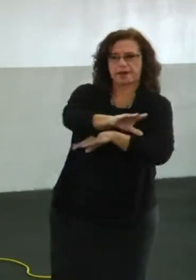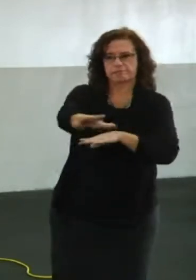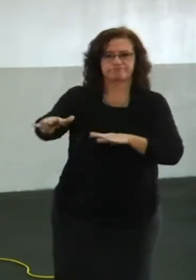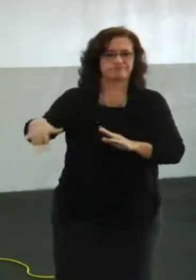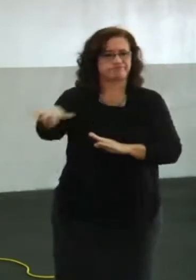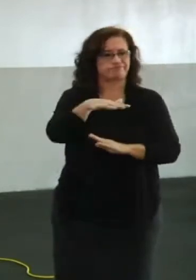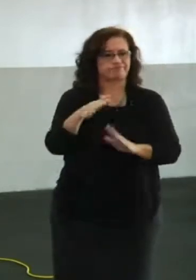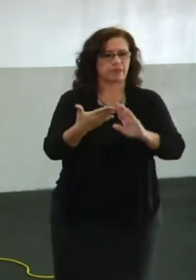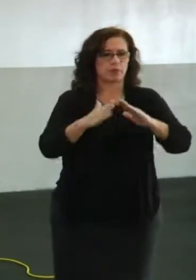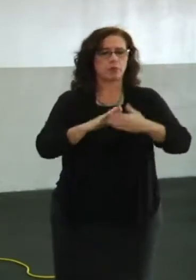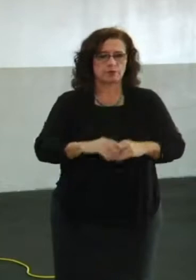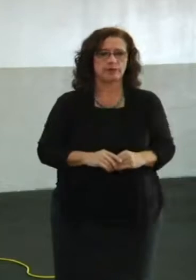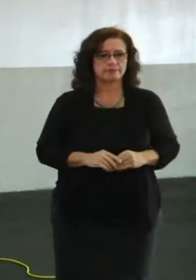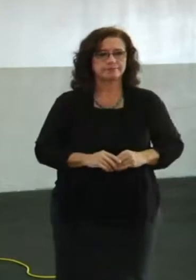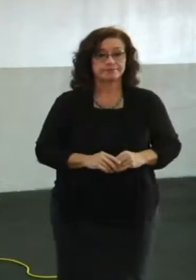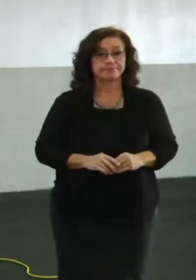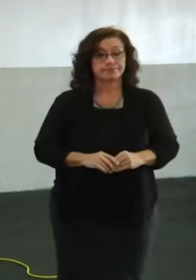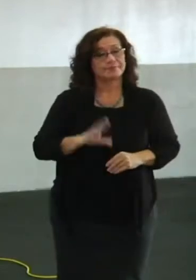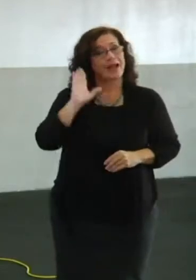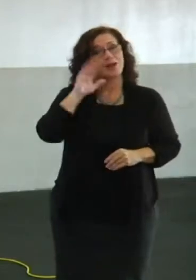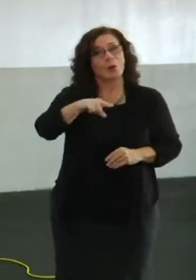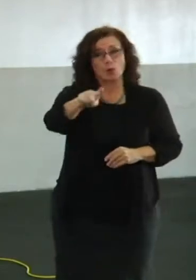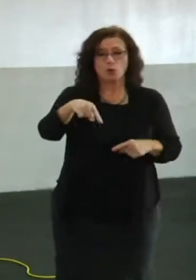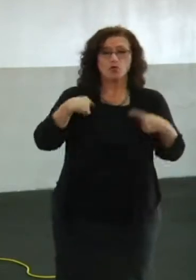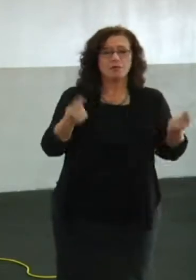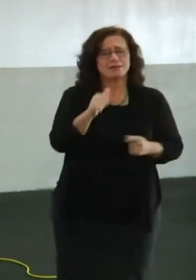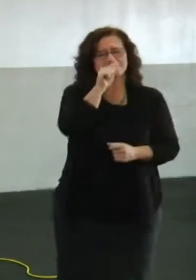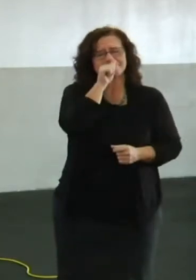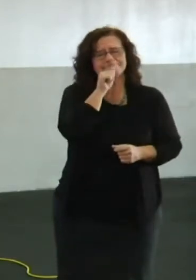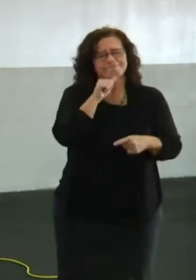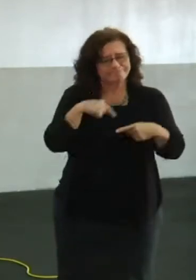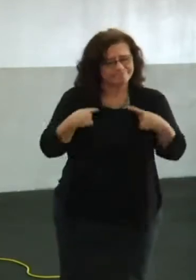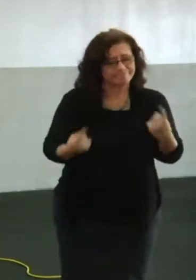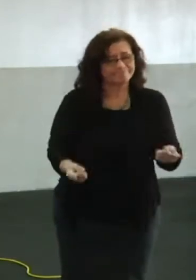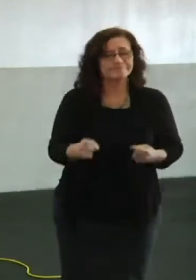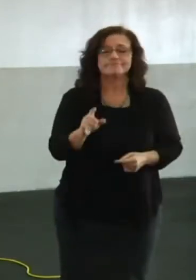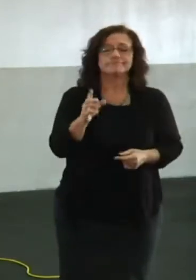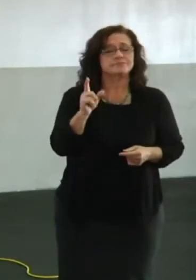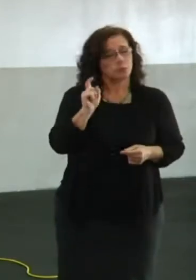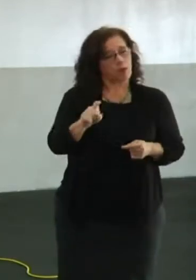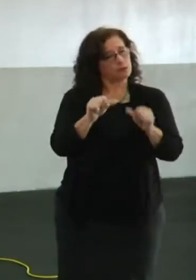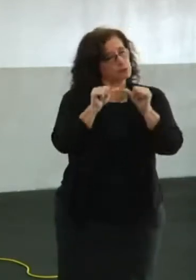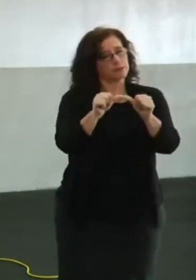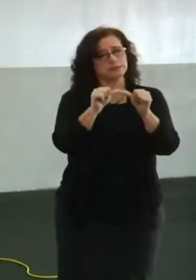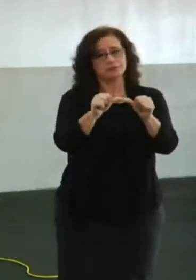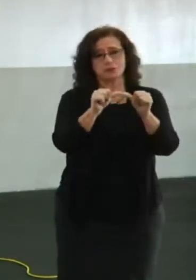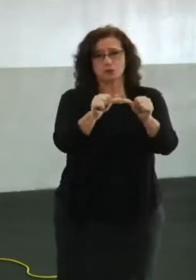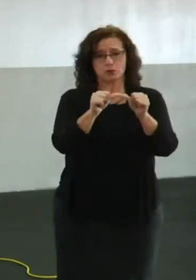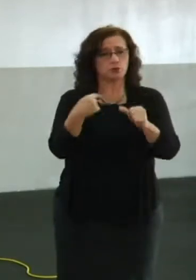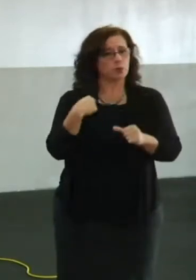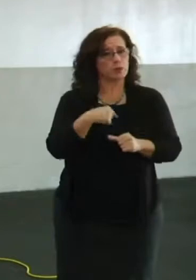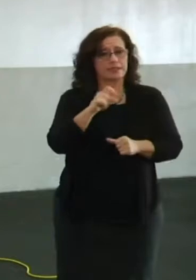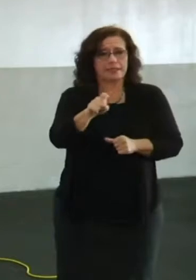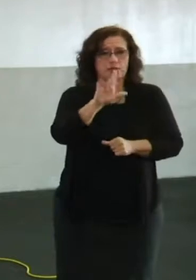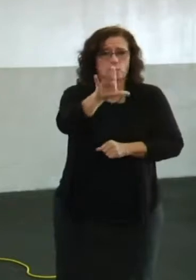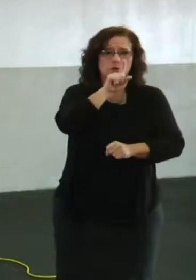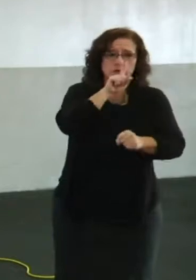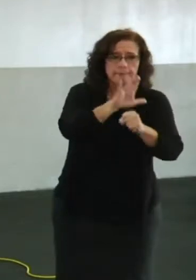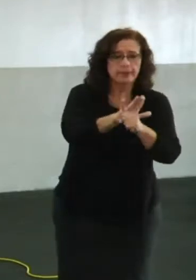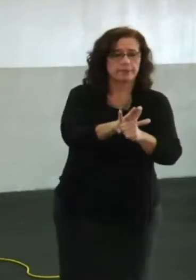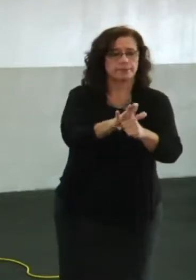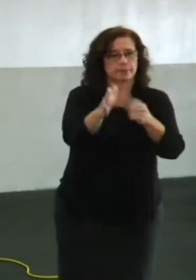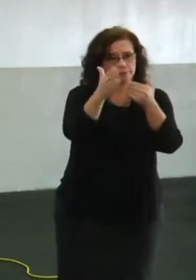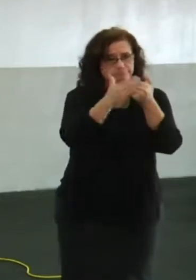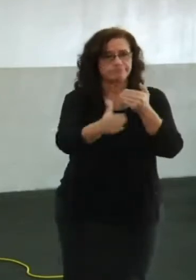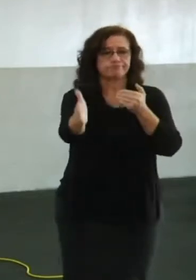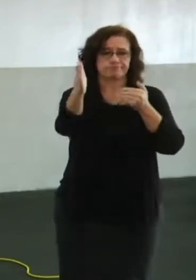know many of you have done outstanding work on this, but we just continue to need that excellent continuation